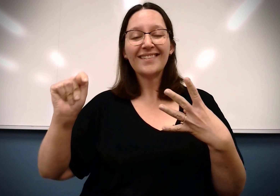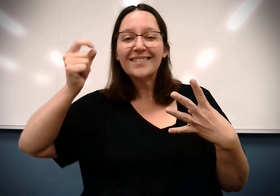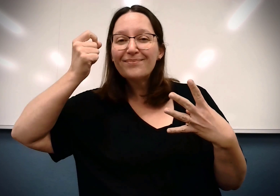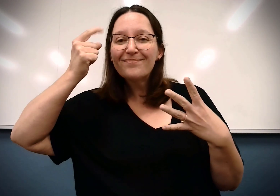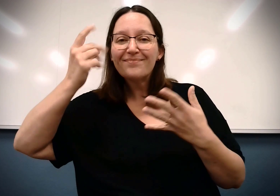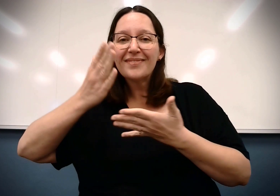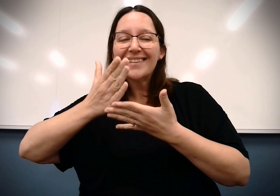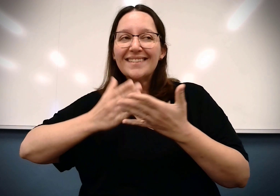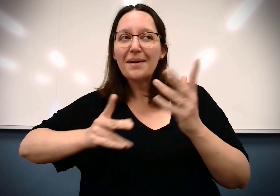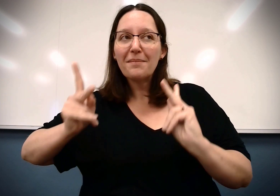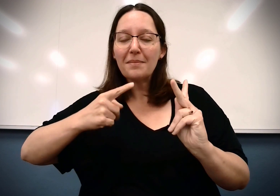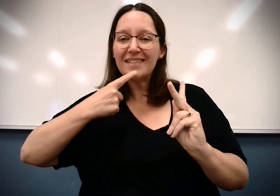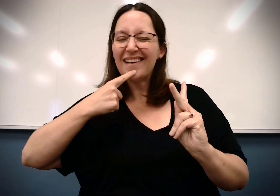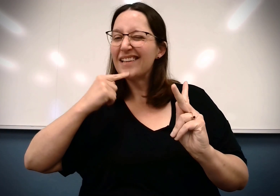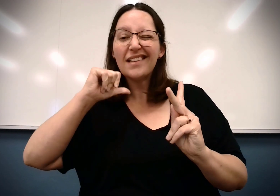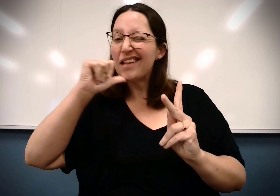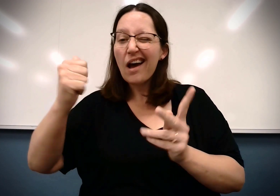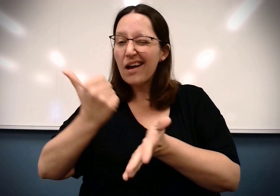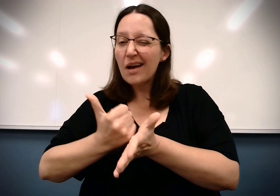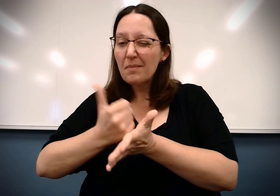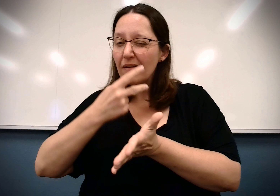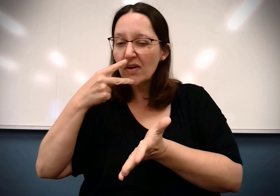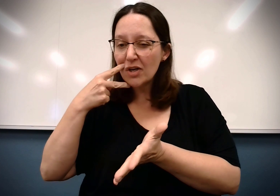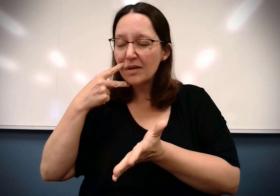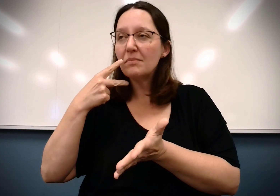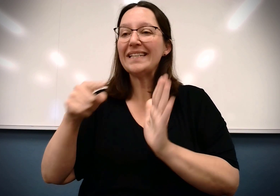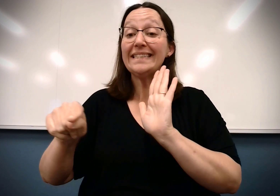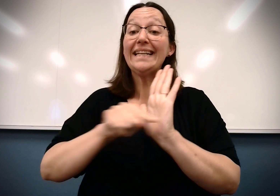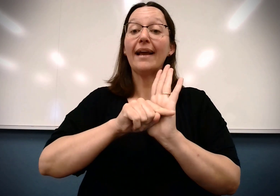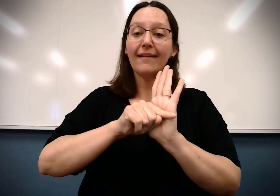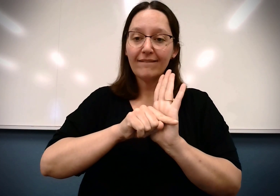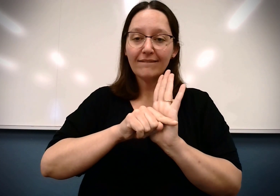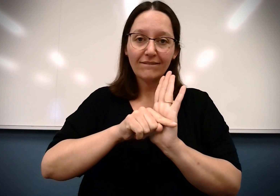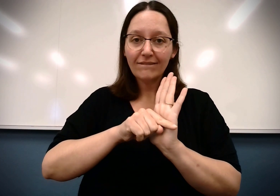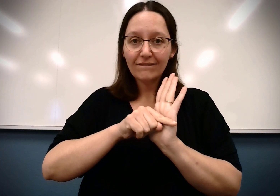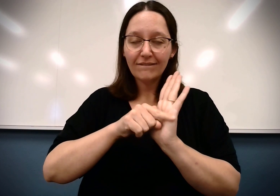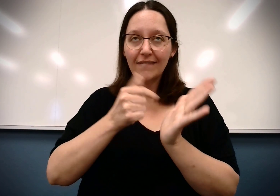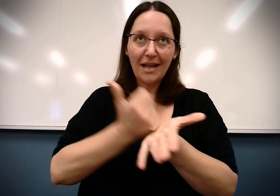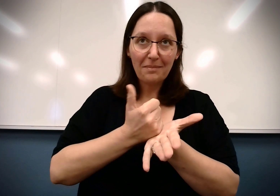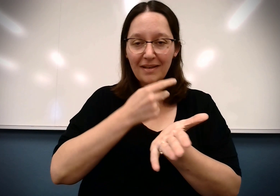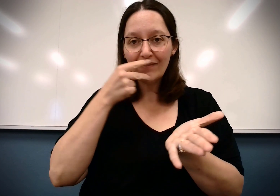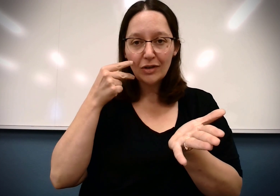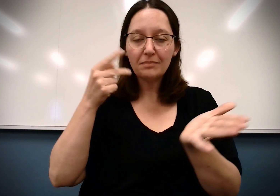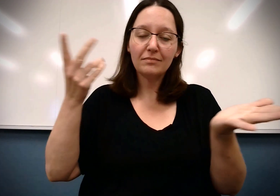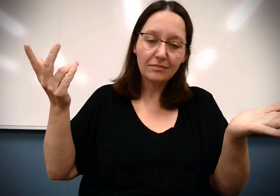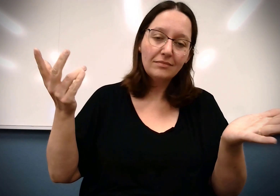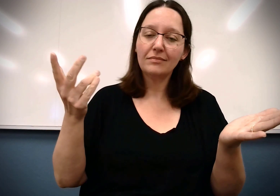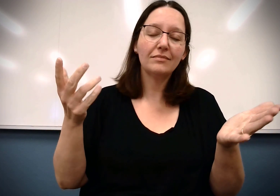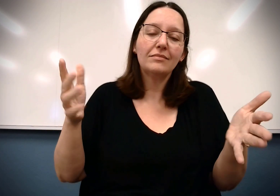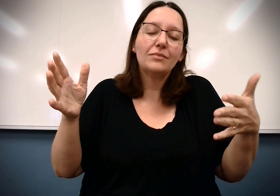some people don't consider that a modal auxiliary verb, not a helping verb. It's a negative modal, negative helping verb,